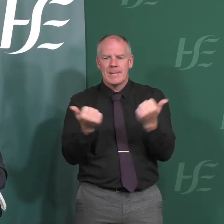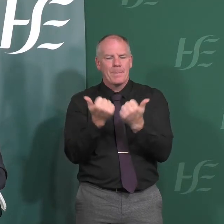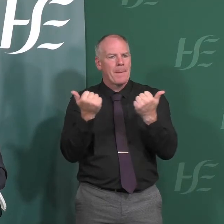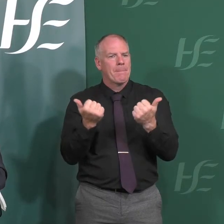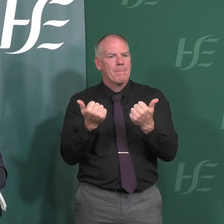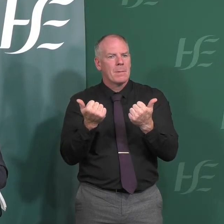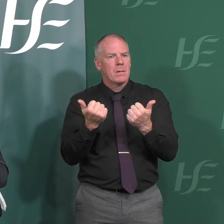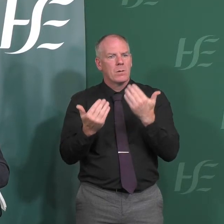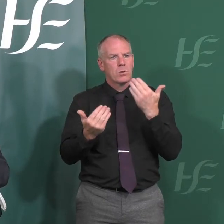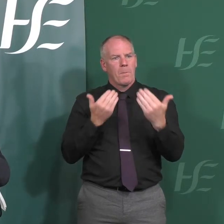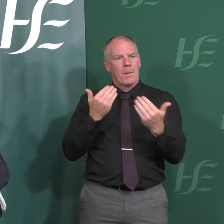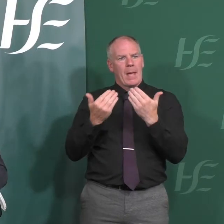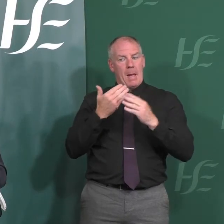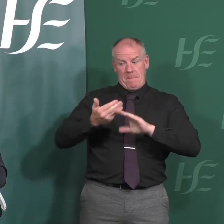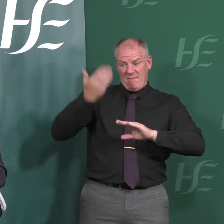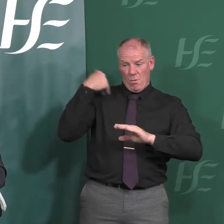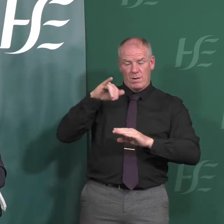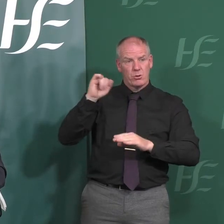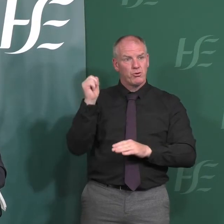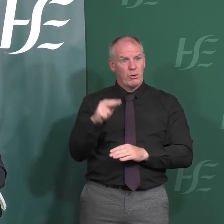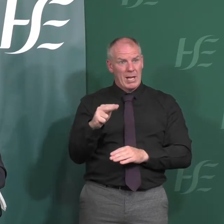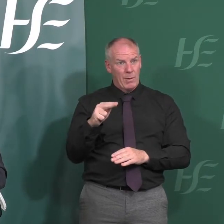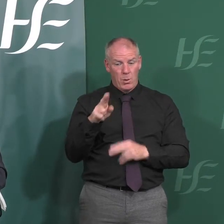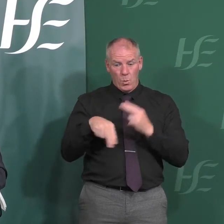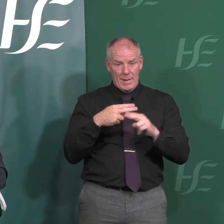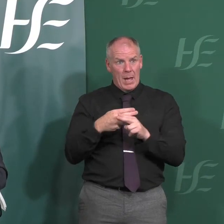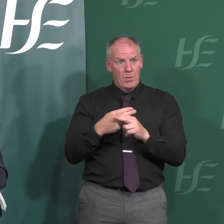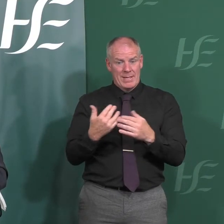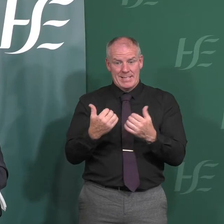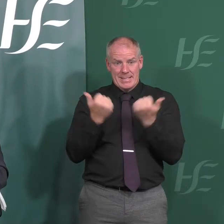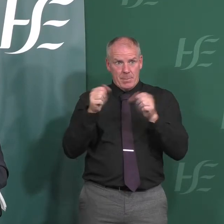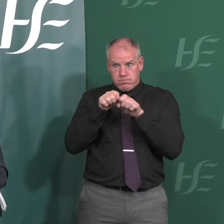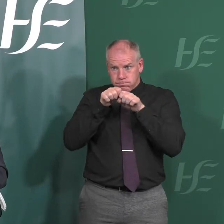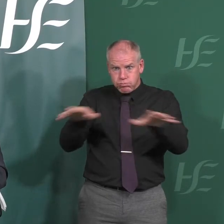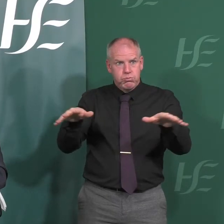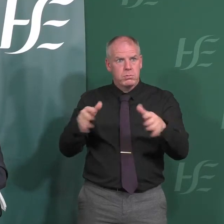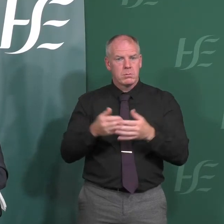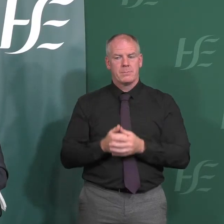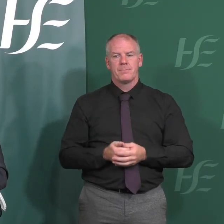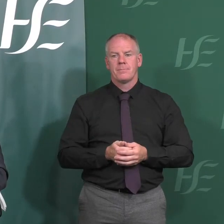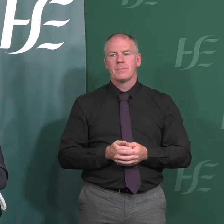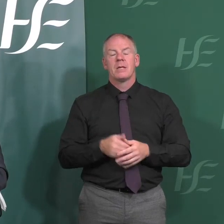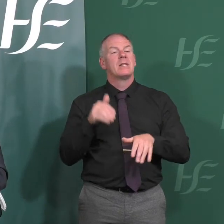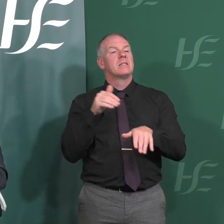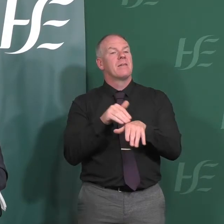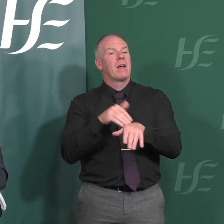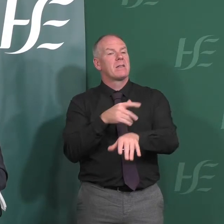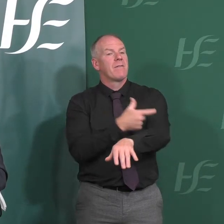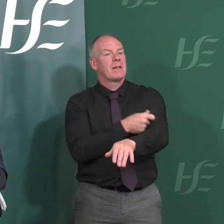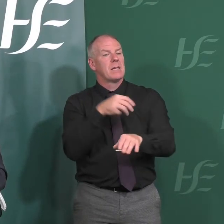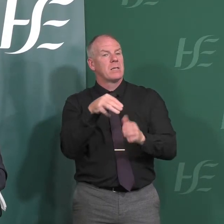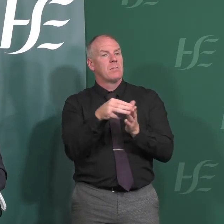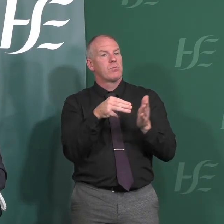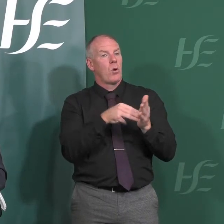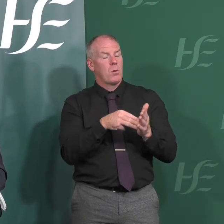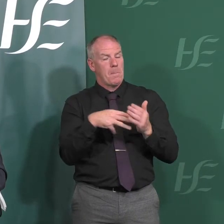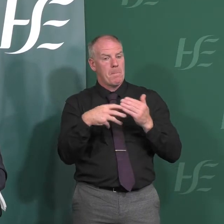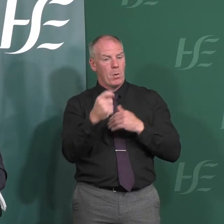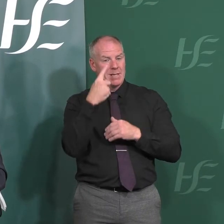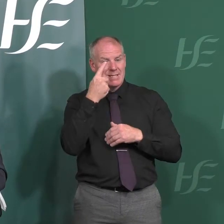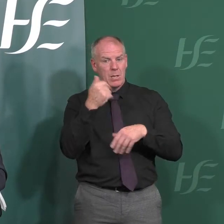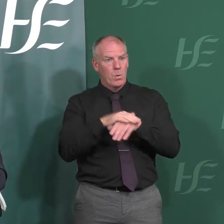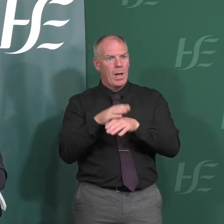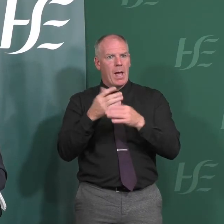to the impacts that we saw in January of 2021. The impact of the vaccination programme is most striking in relation to